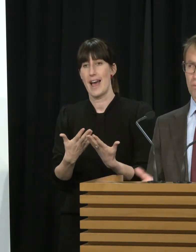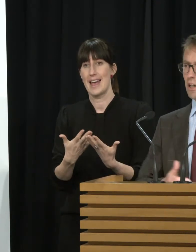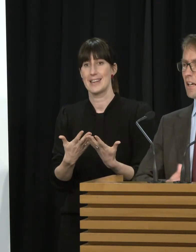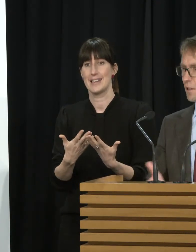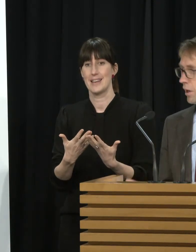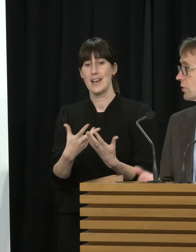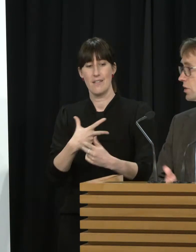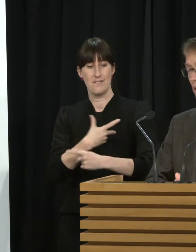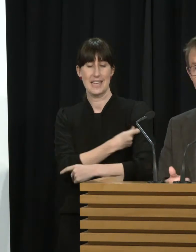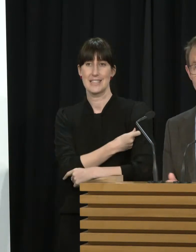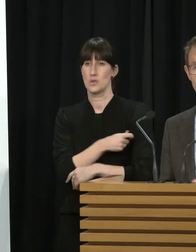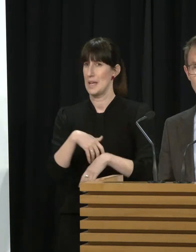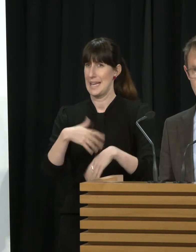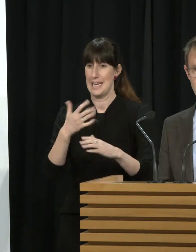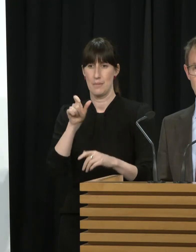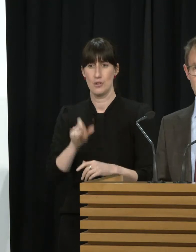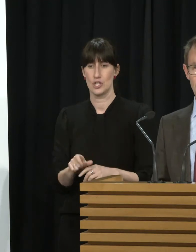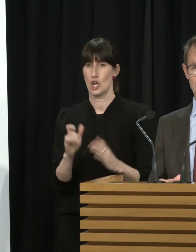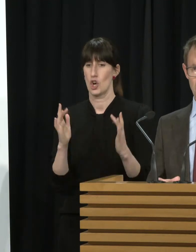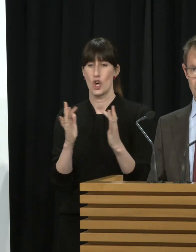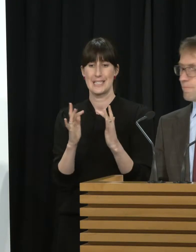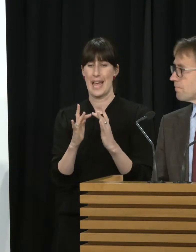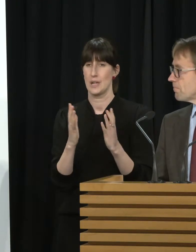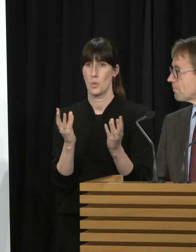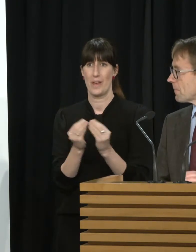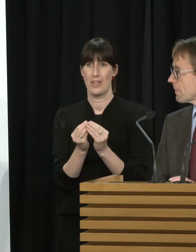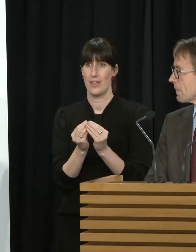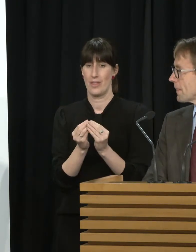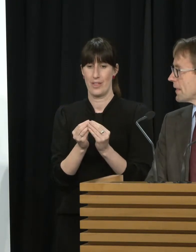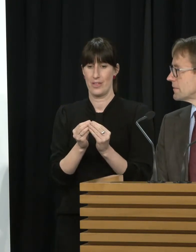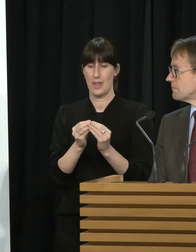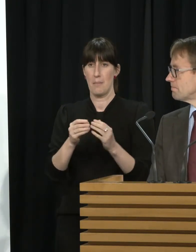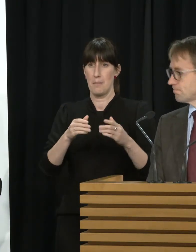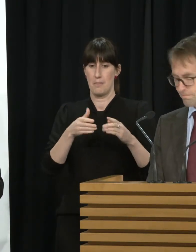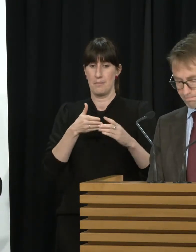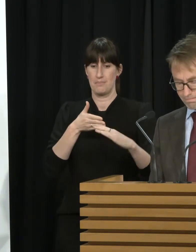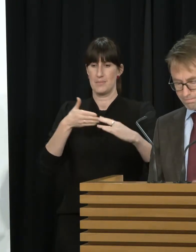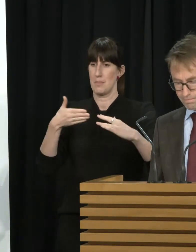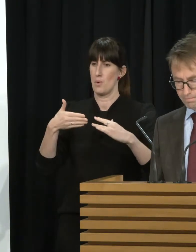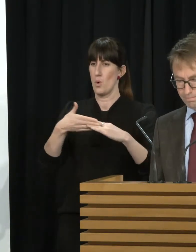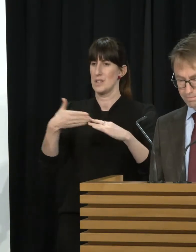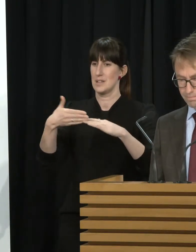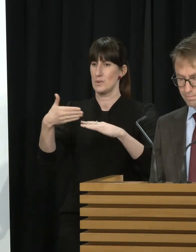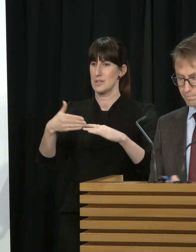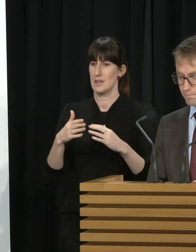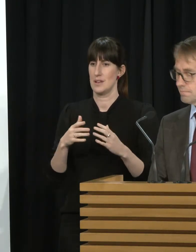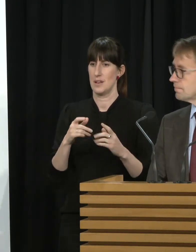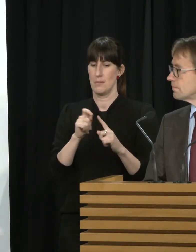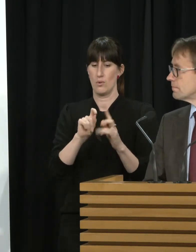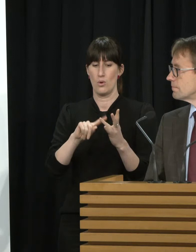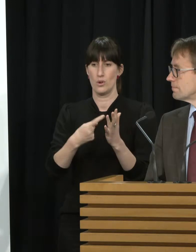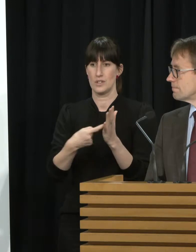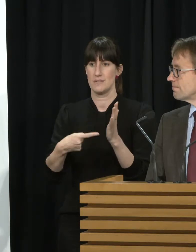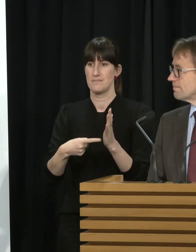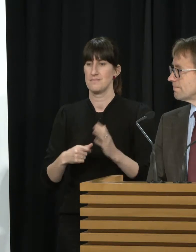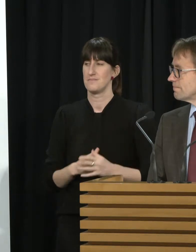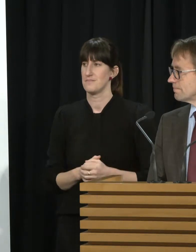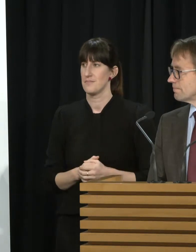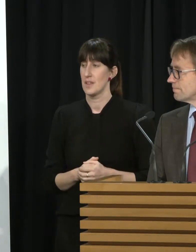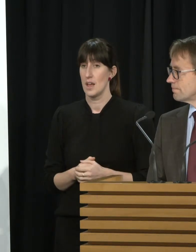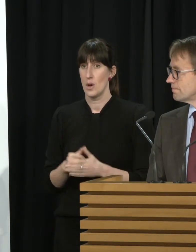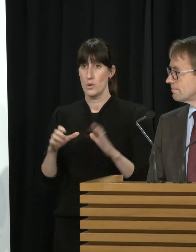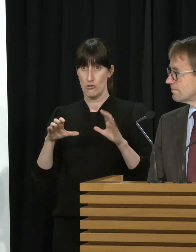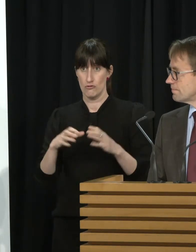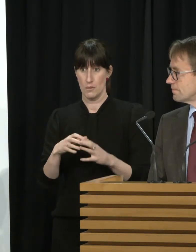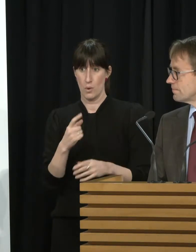to really anyone who touches the ports. One of the things that to bear in mind is when we did Group 1 in the very beginning, when we